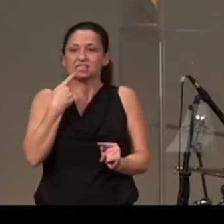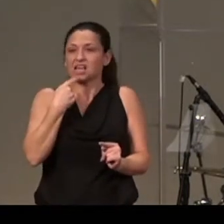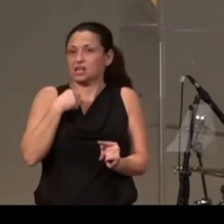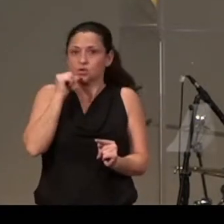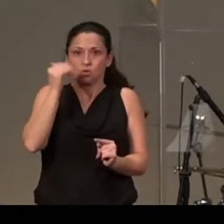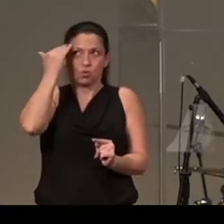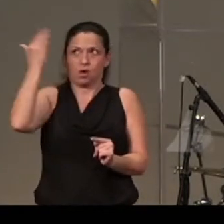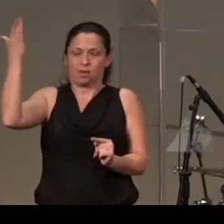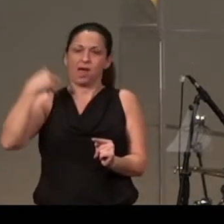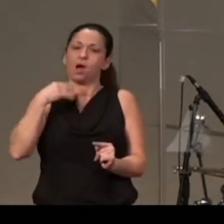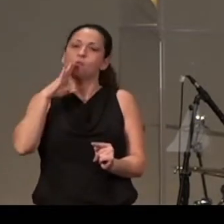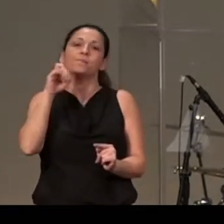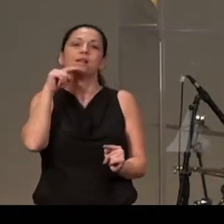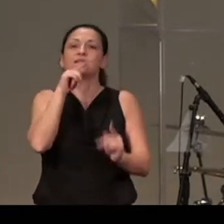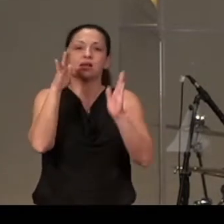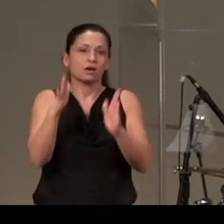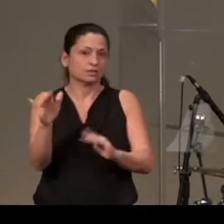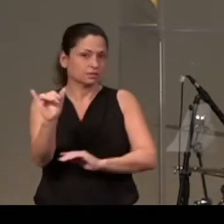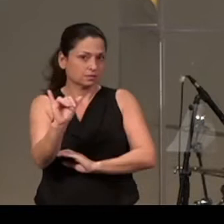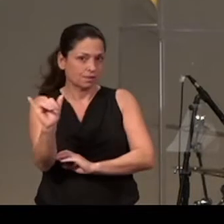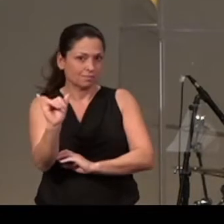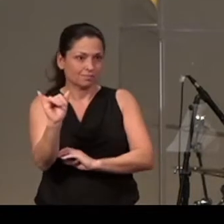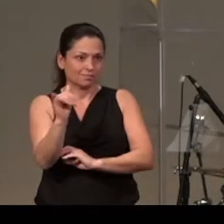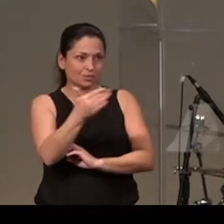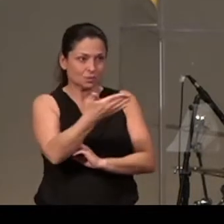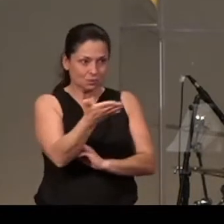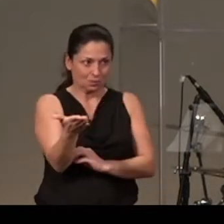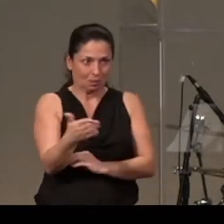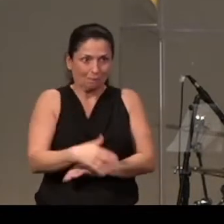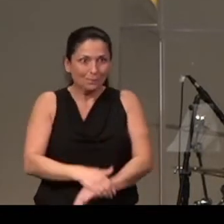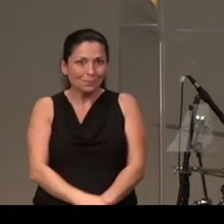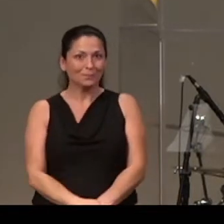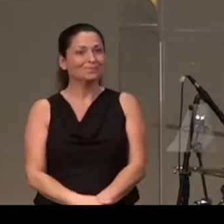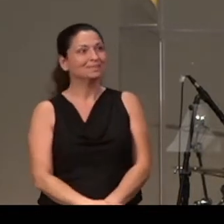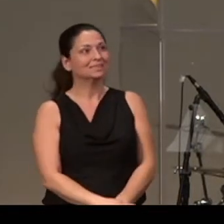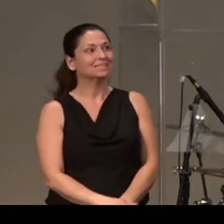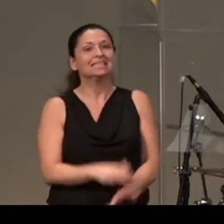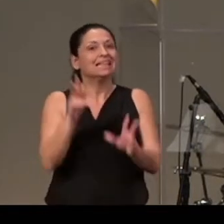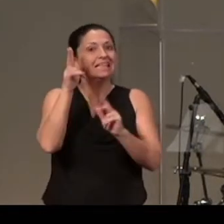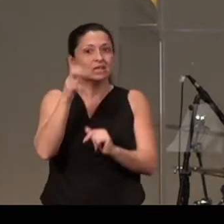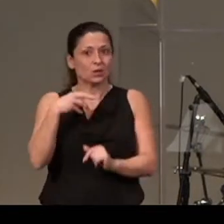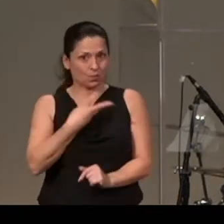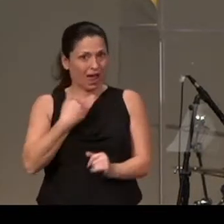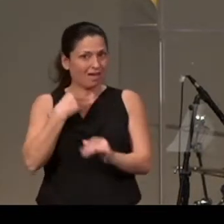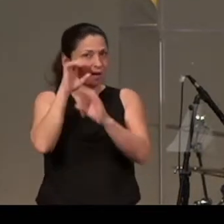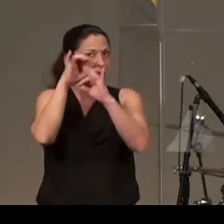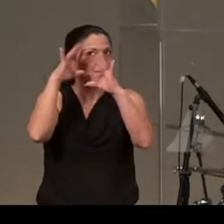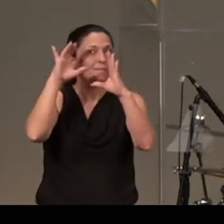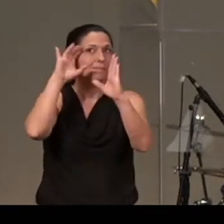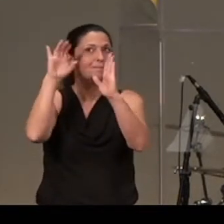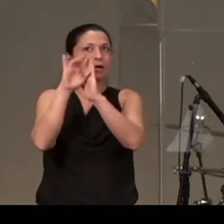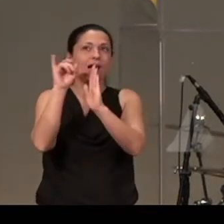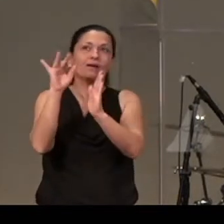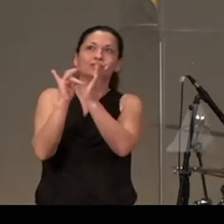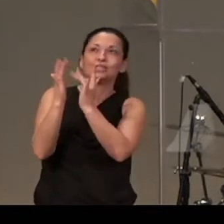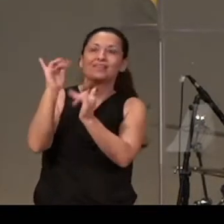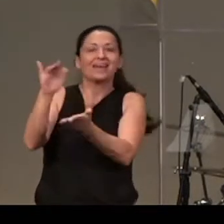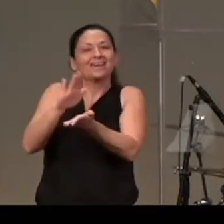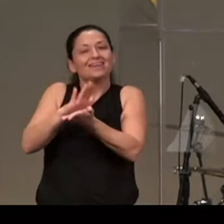be a liar like you. Listen, we have this picture of Jesus as this nice